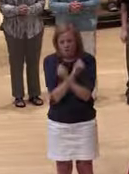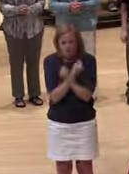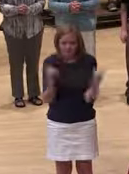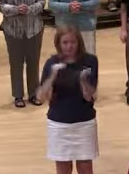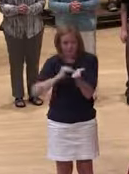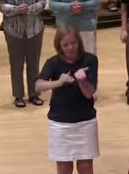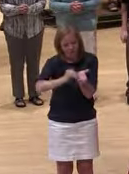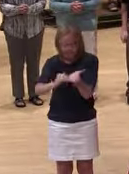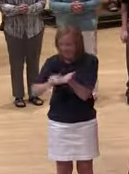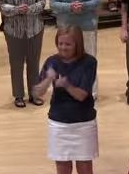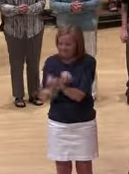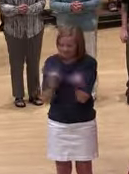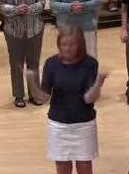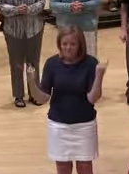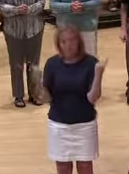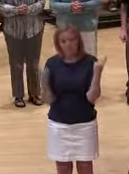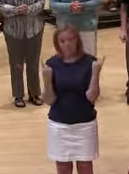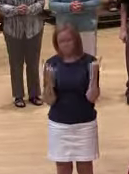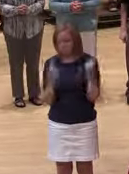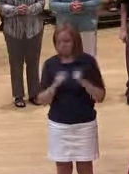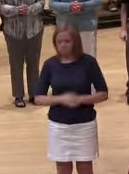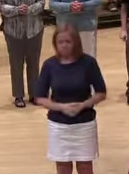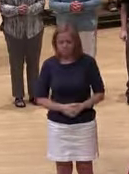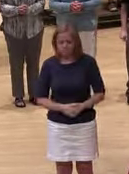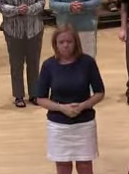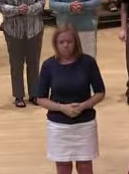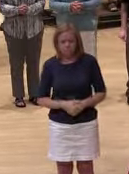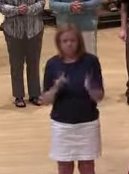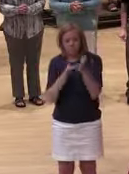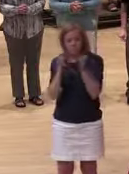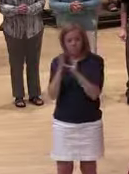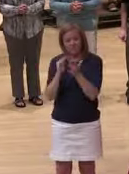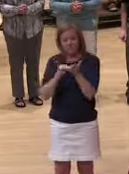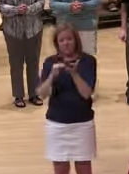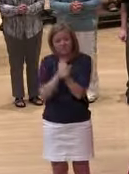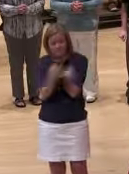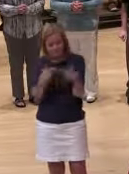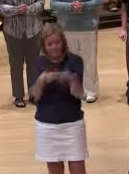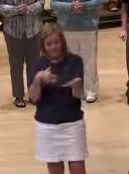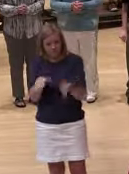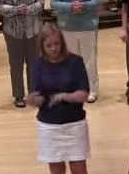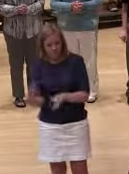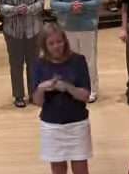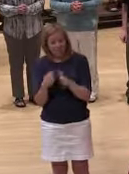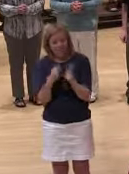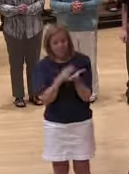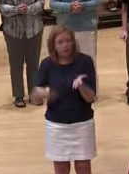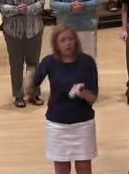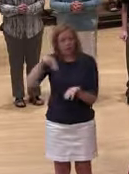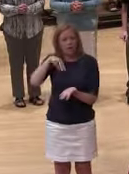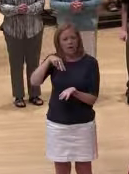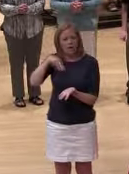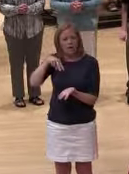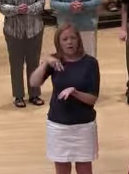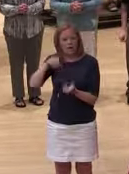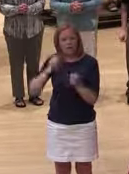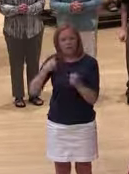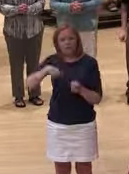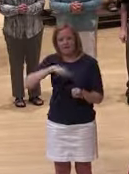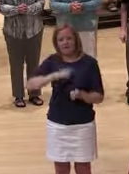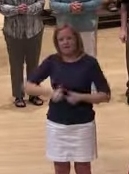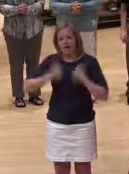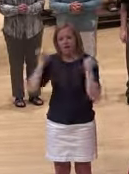forgave people whenever they came to him. He forgave all the people before he died. And then he rose from the dead, and he gave us life